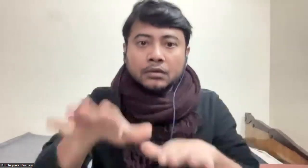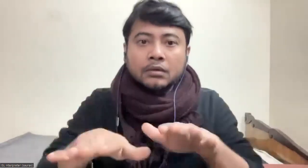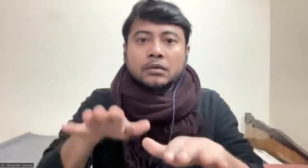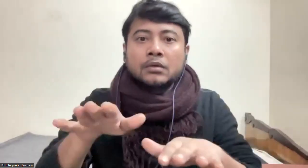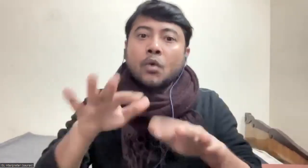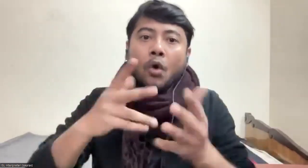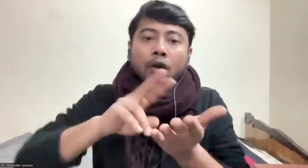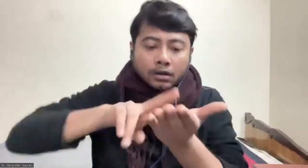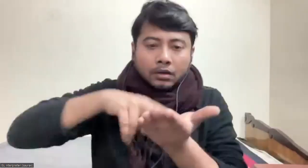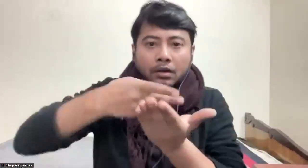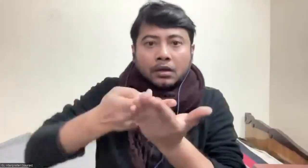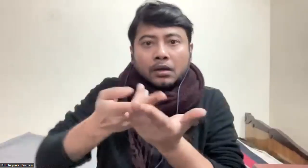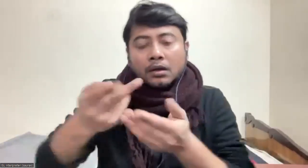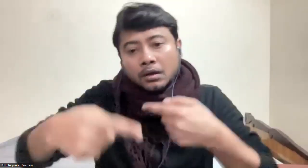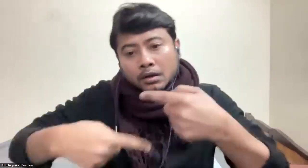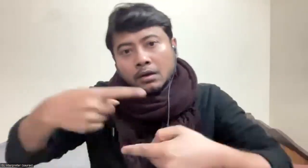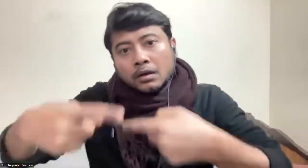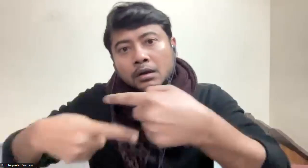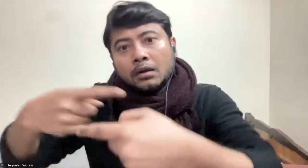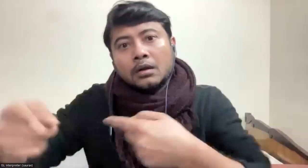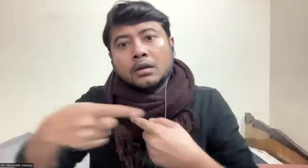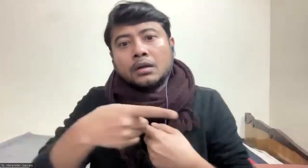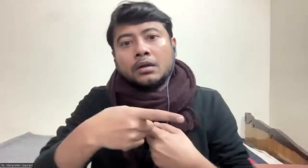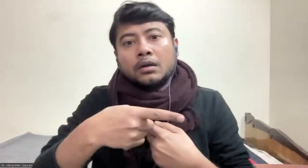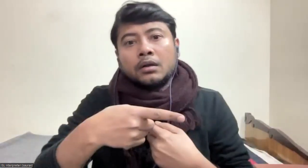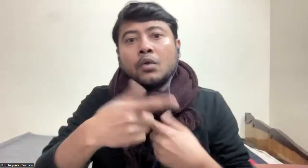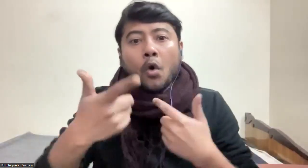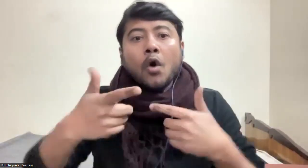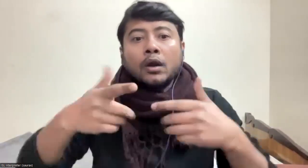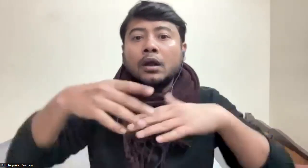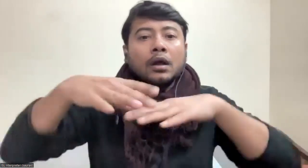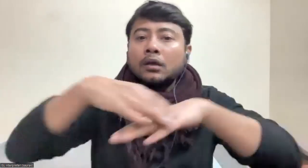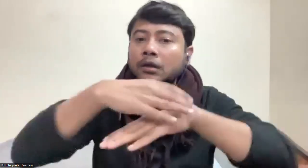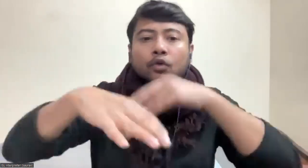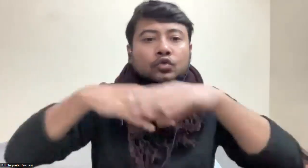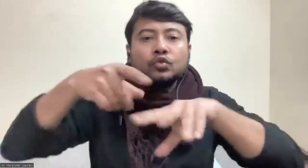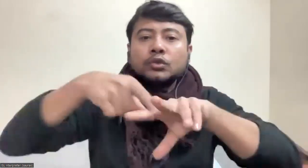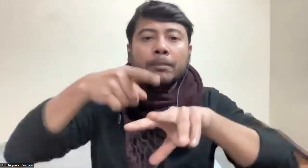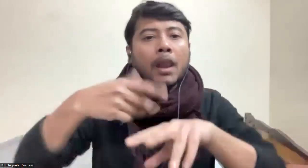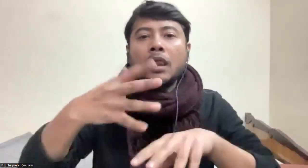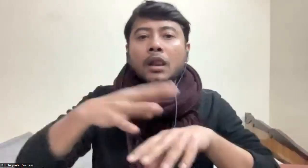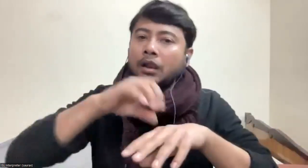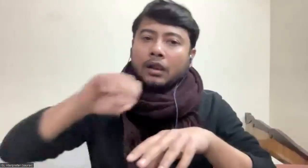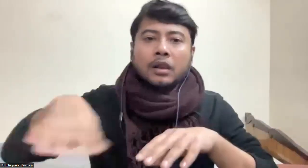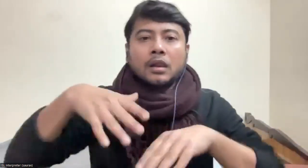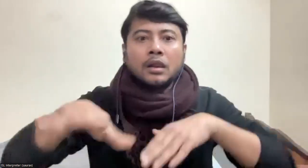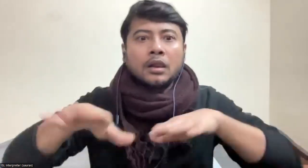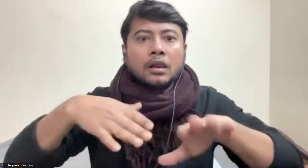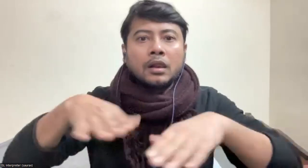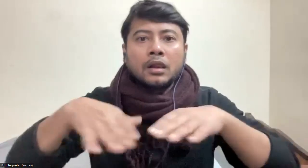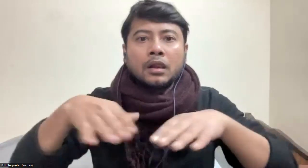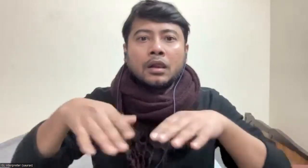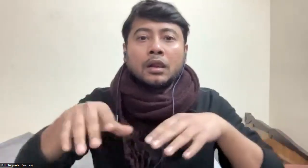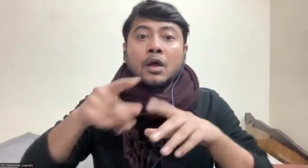temple. Hundreds of kilometers they'll walk barefoot. So if you think that these things are at